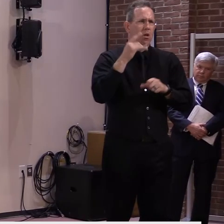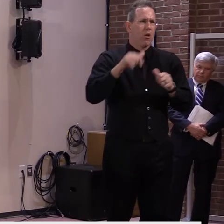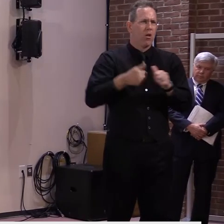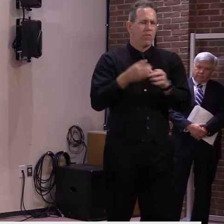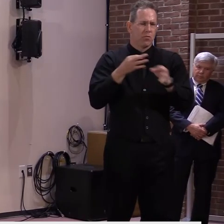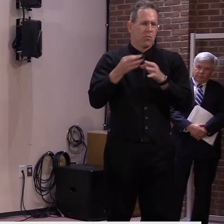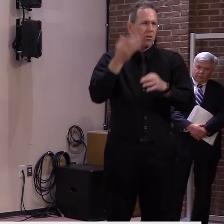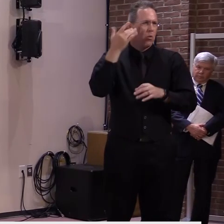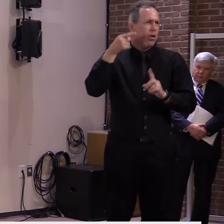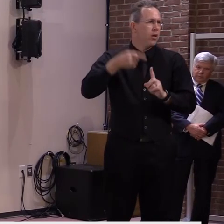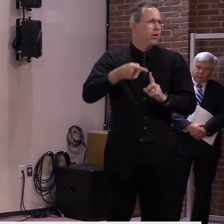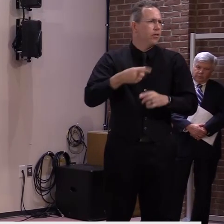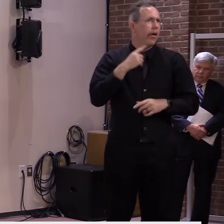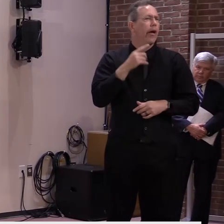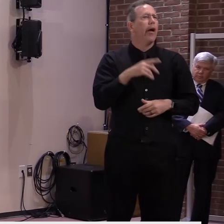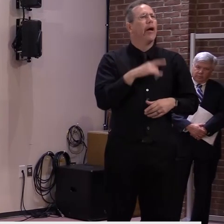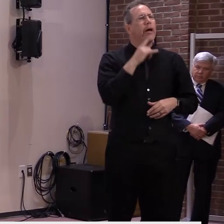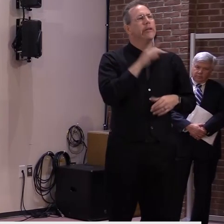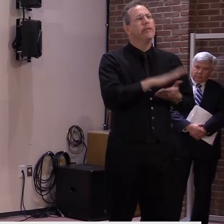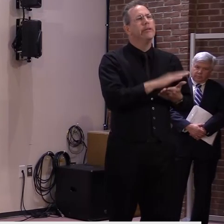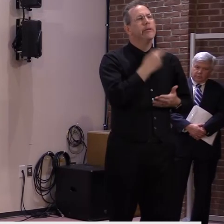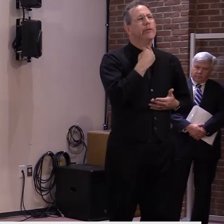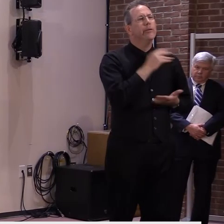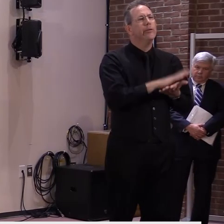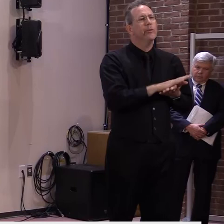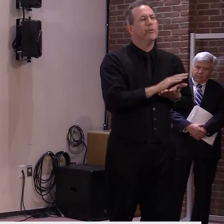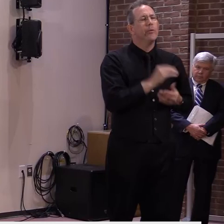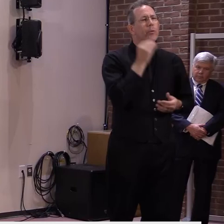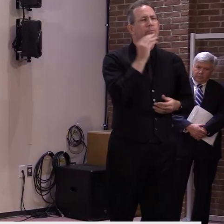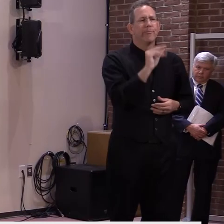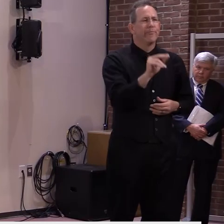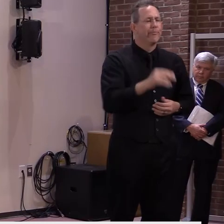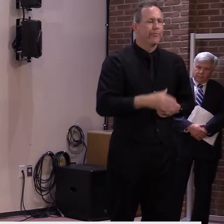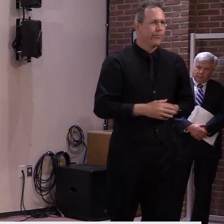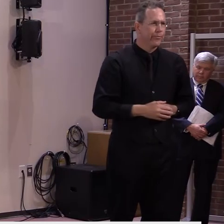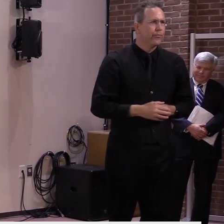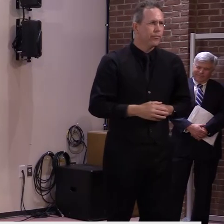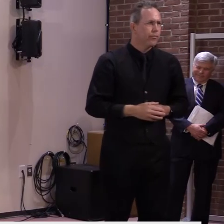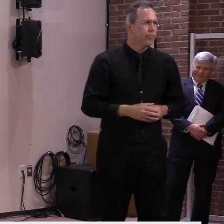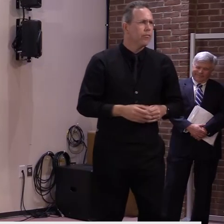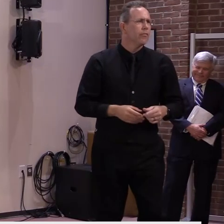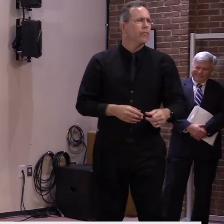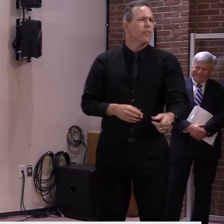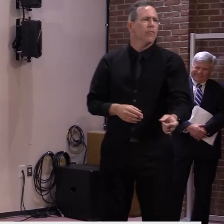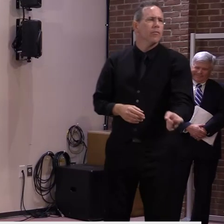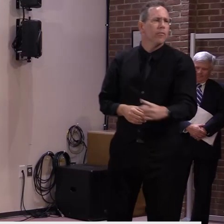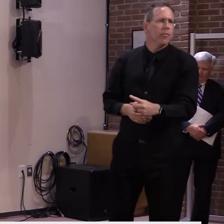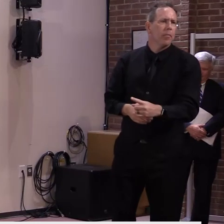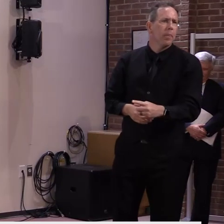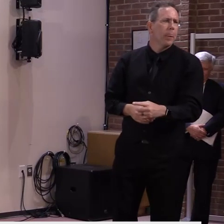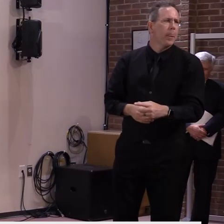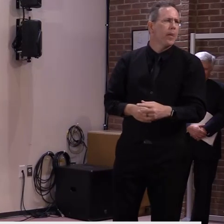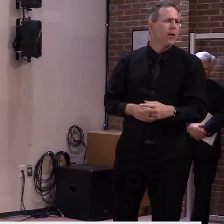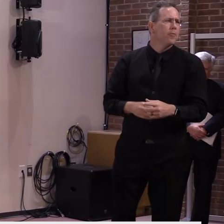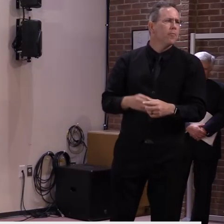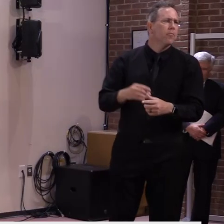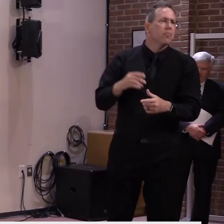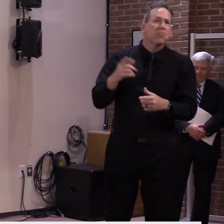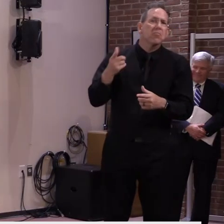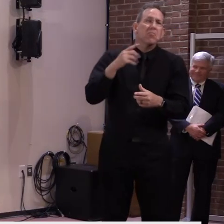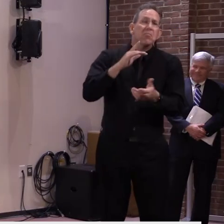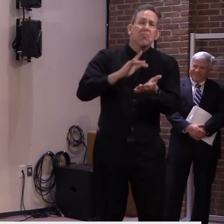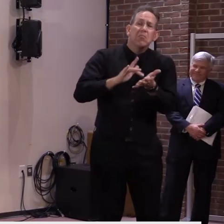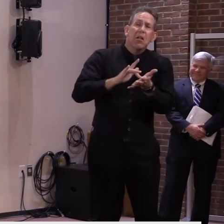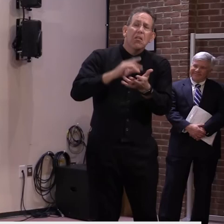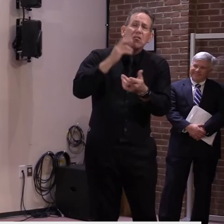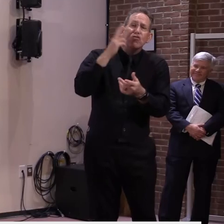Okay. And is there any provision if there's a medical reason to keep your child at home